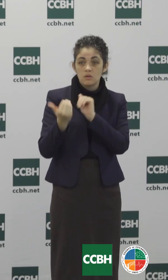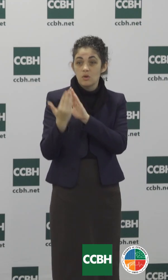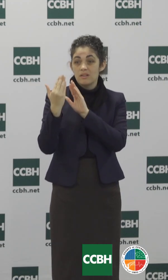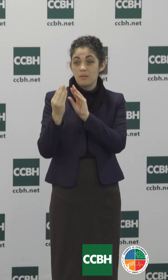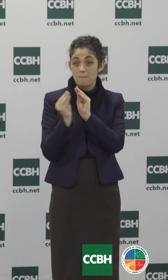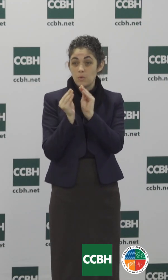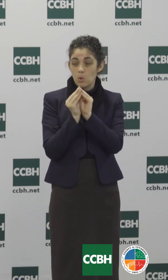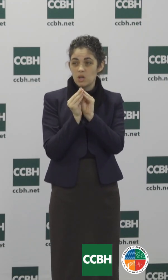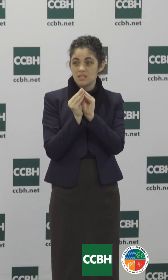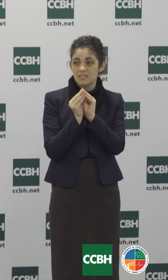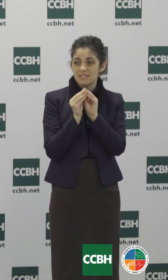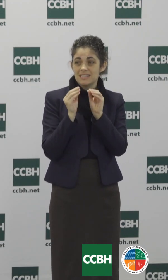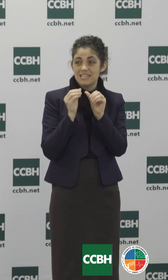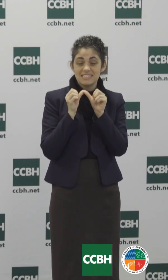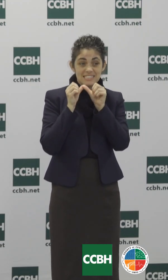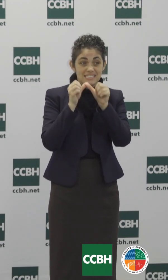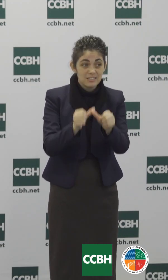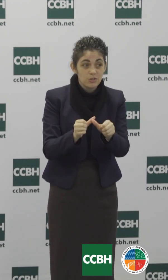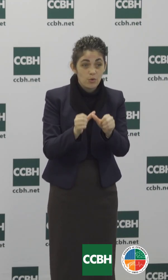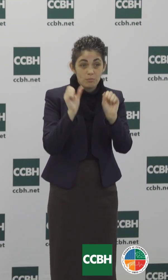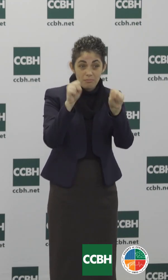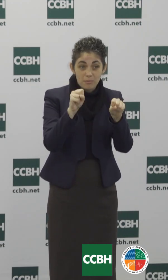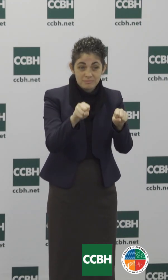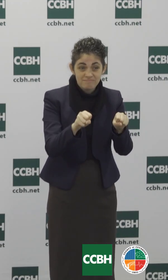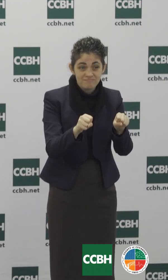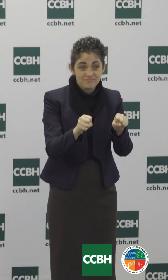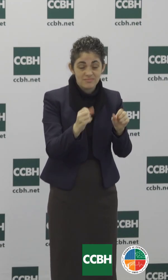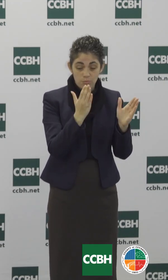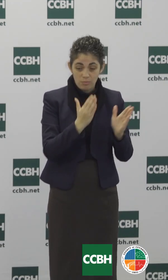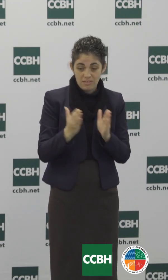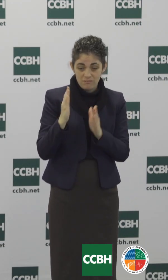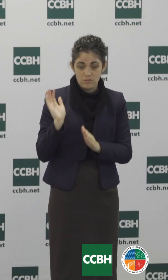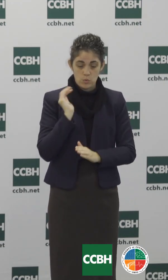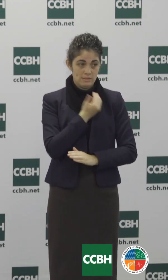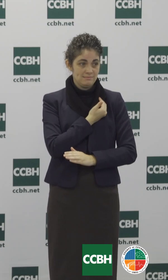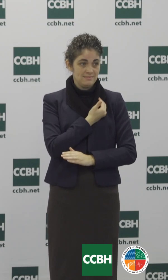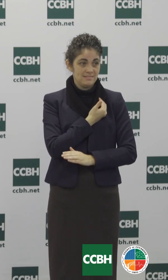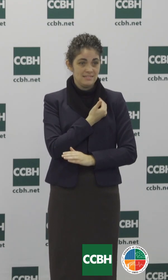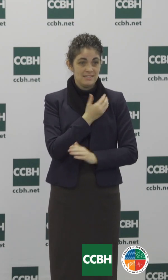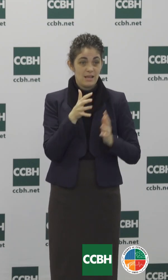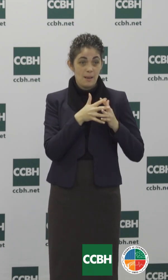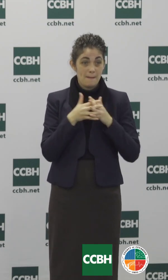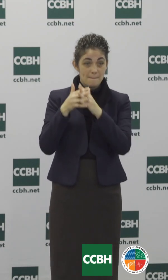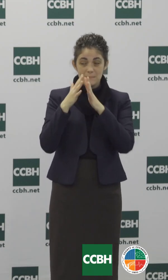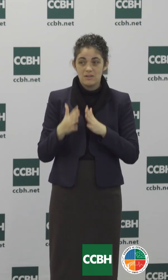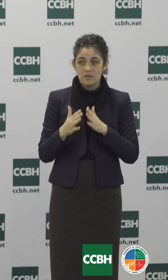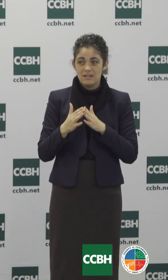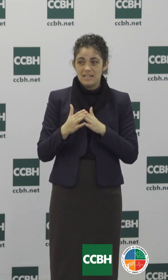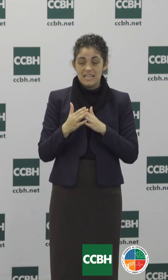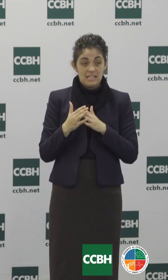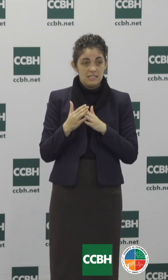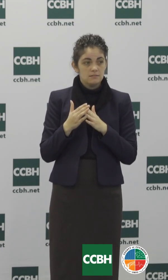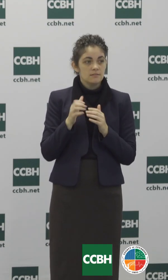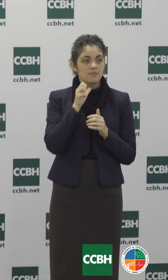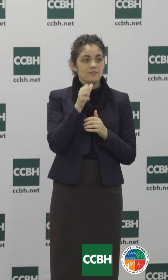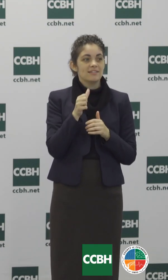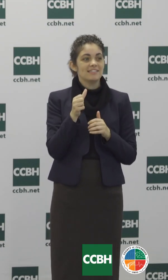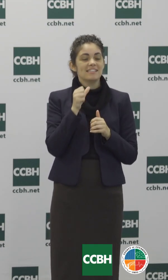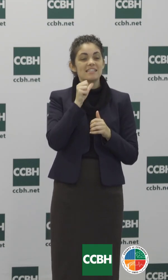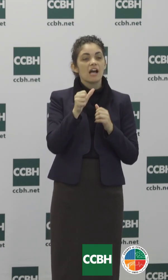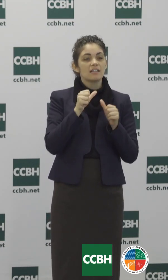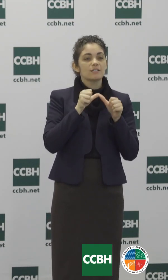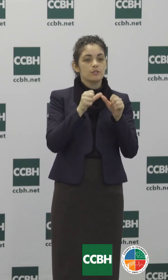robust way. This is a long-term proposition for all of us. This is a marathon, not a sprint. And given the